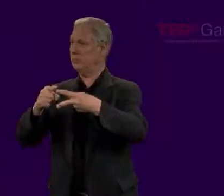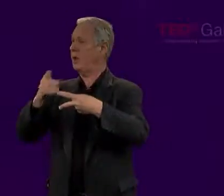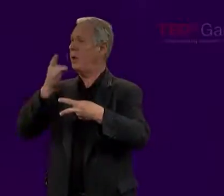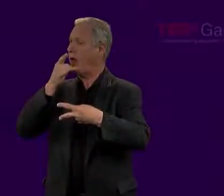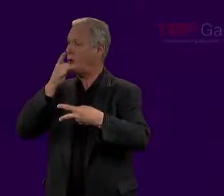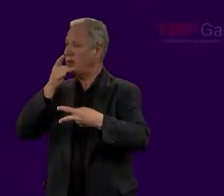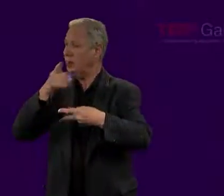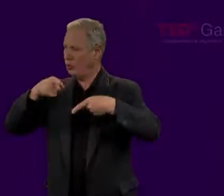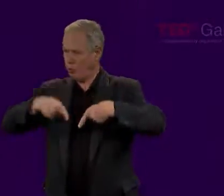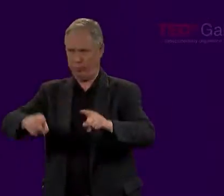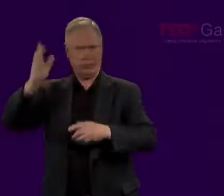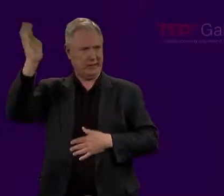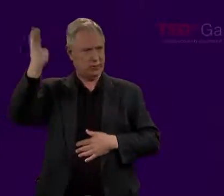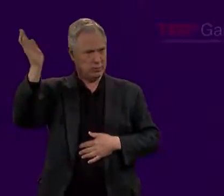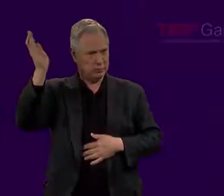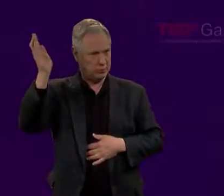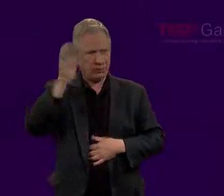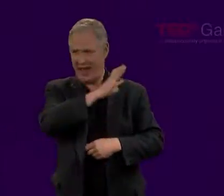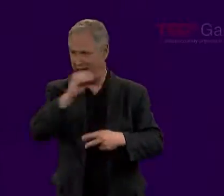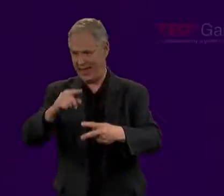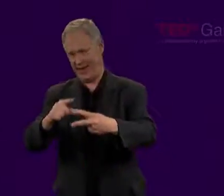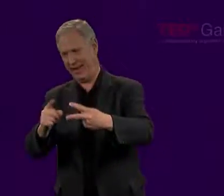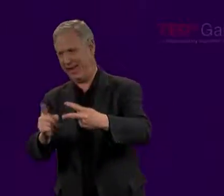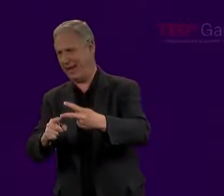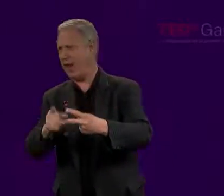So the first thing I'm going to talk about is light.